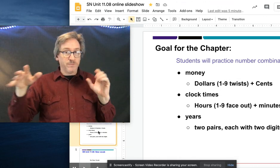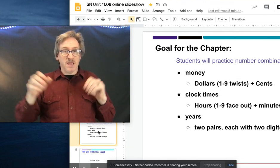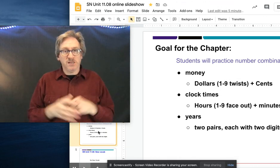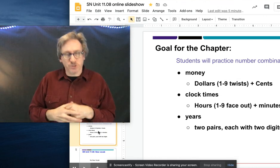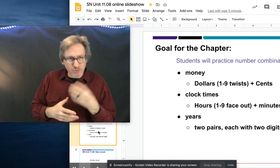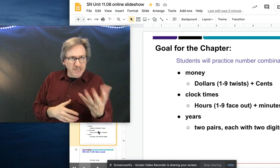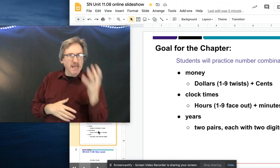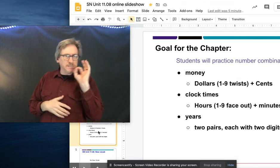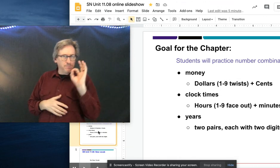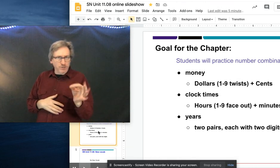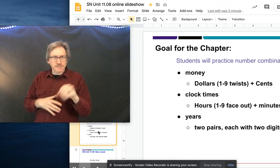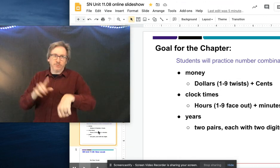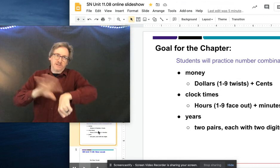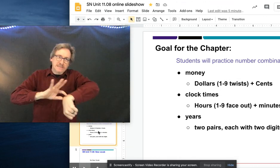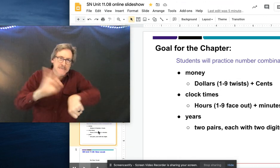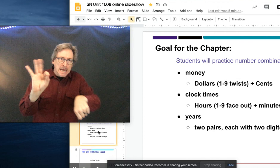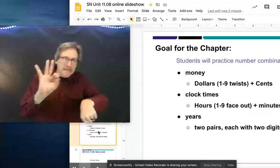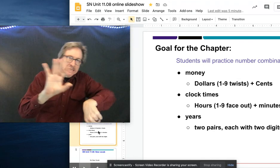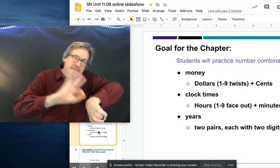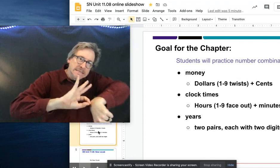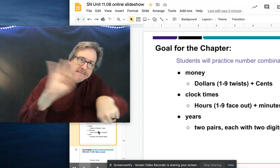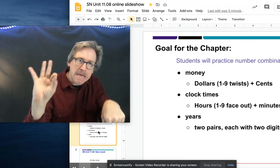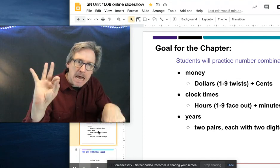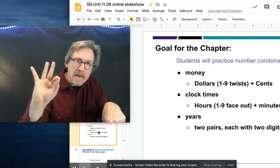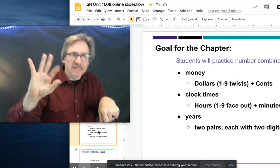okay, so it's pretty simple.